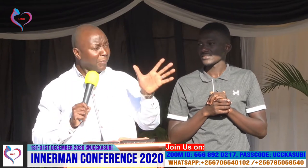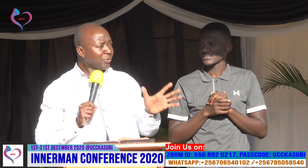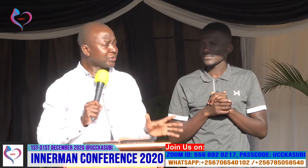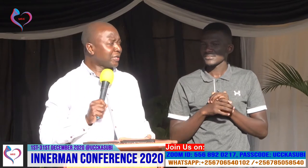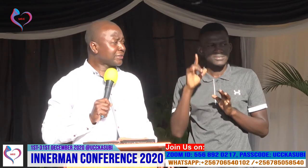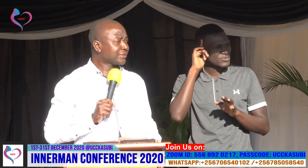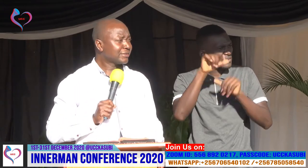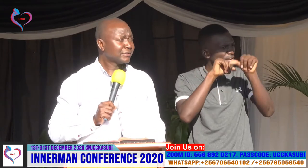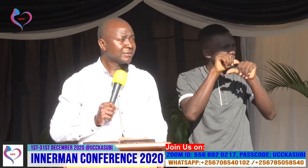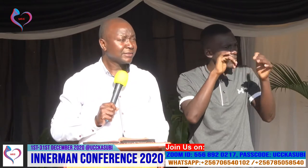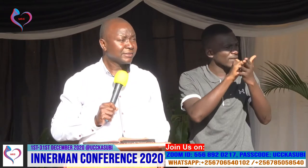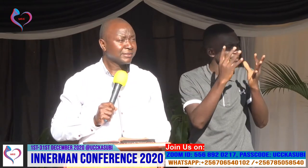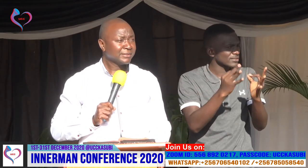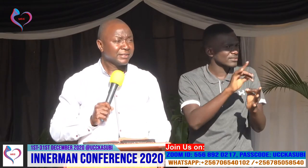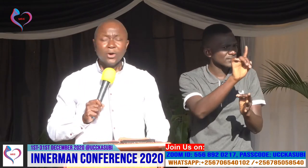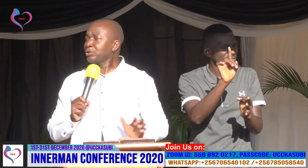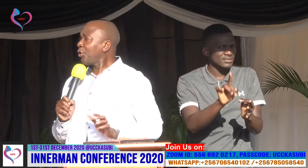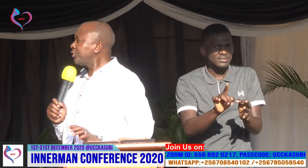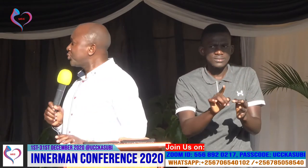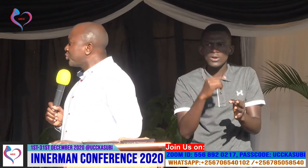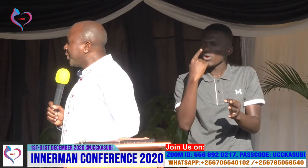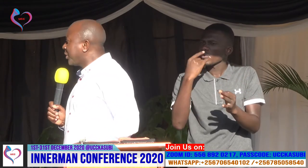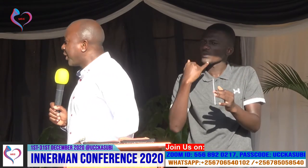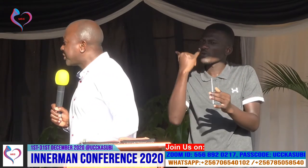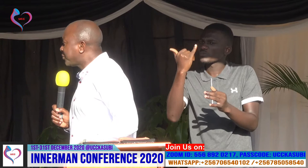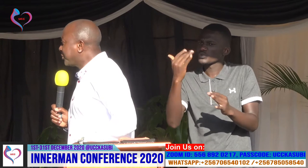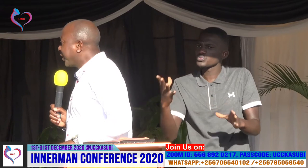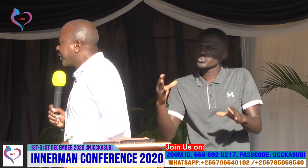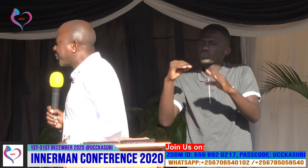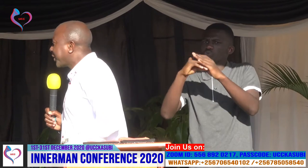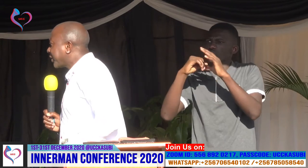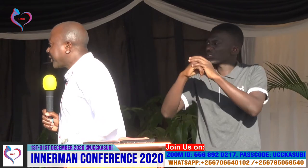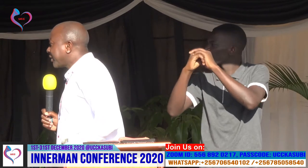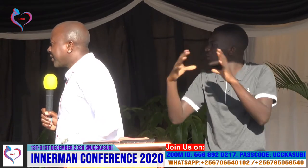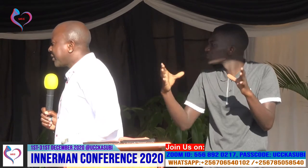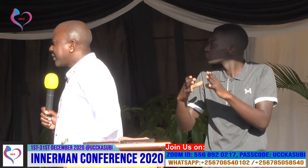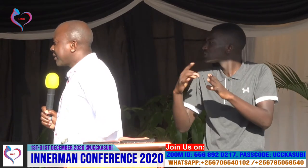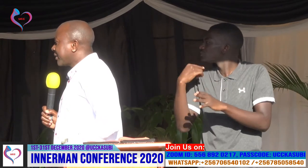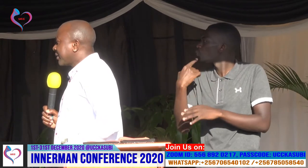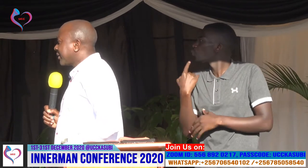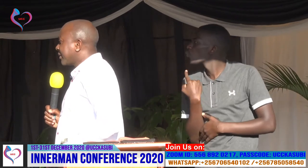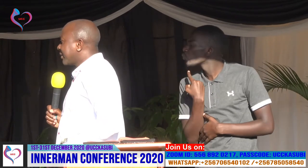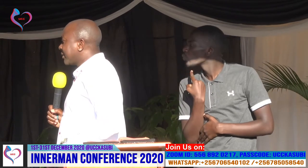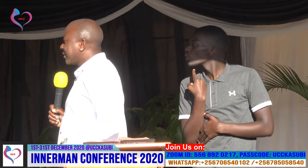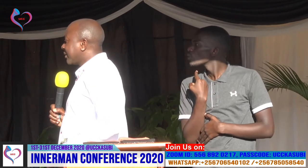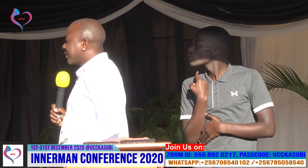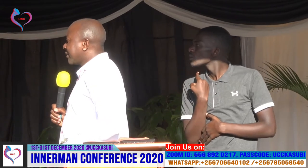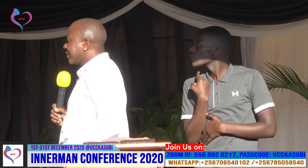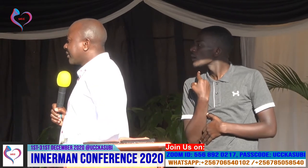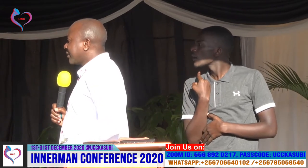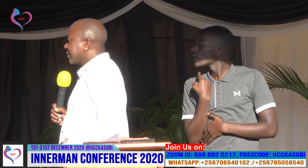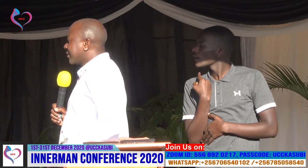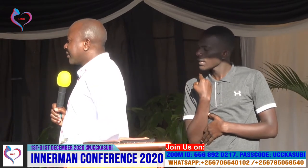you think about those things? Who told you to join the worship team? Ania kugamba okweyunga